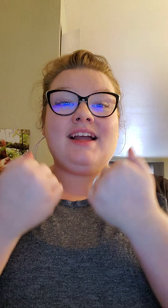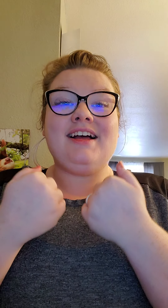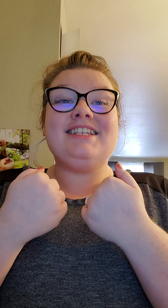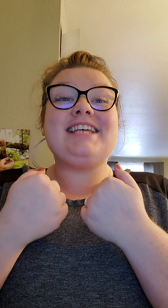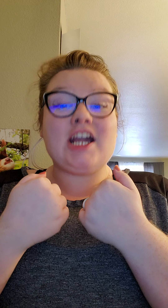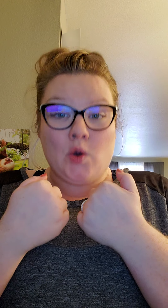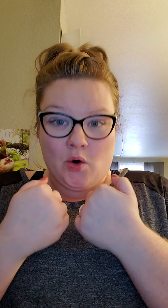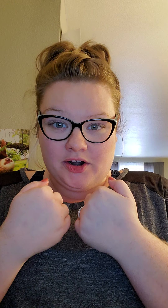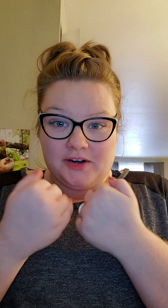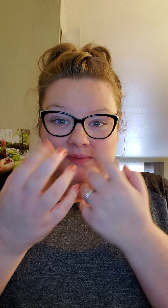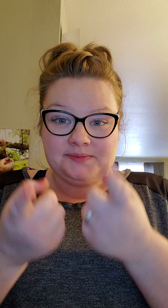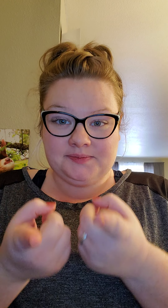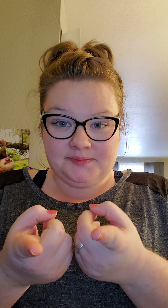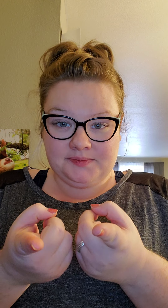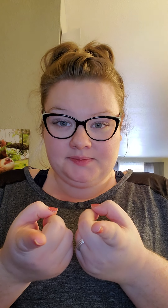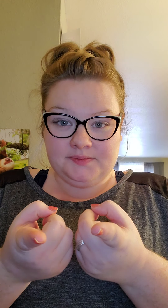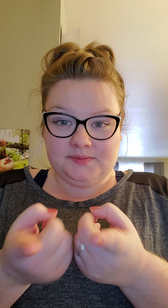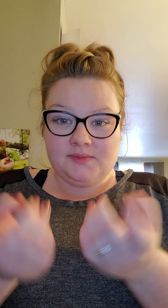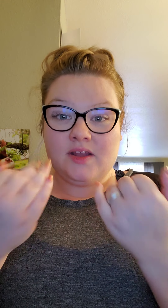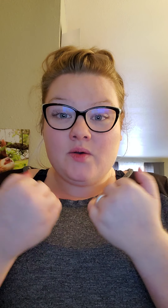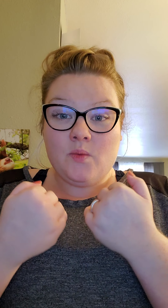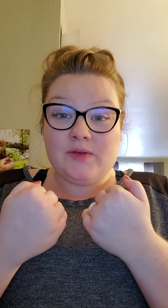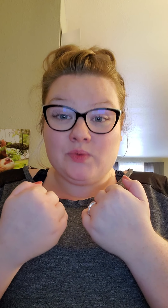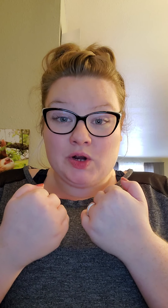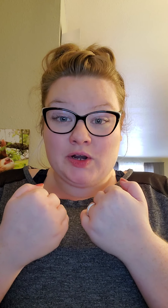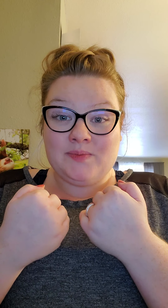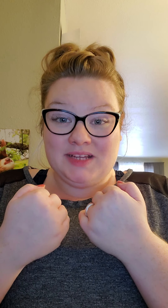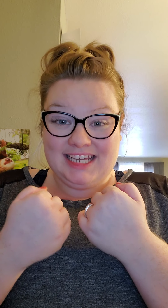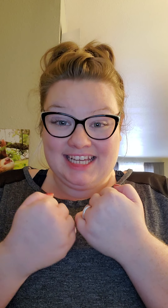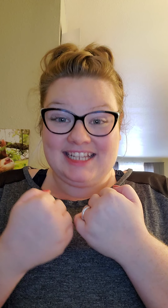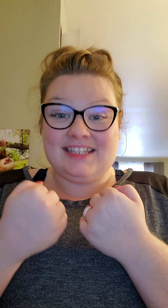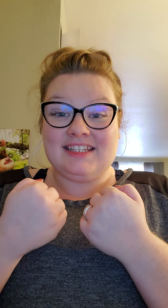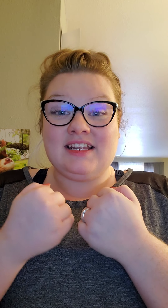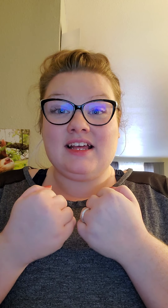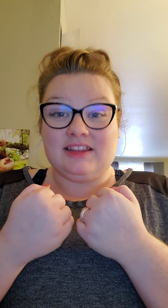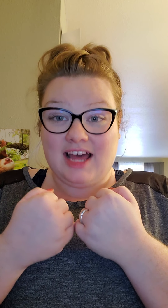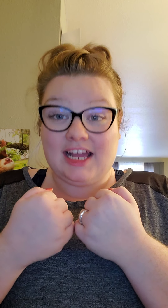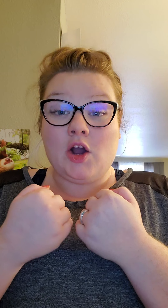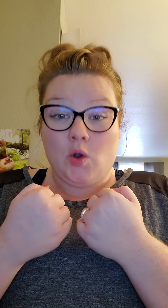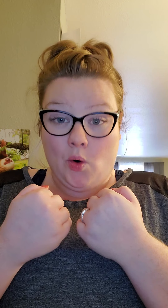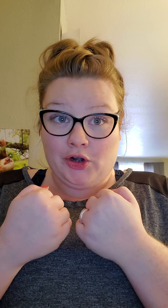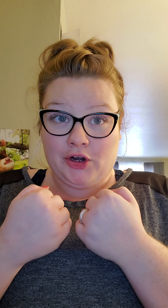Say corner. What word begins like corner,